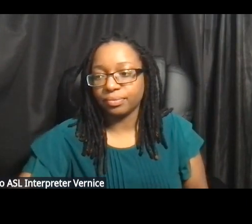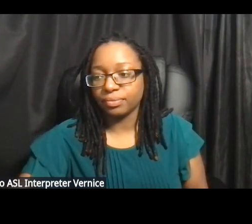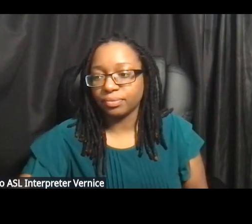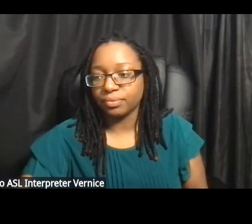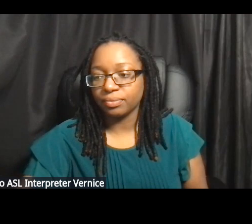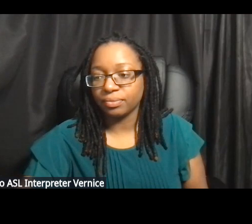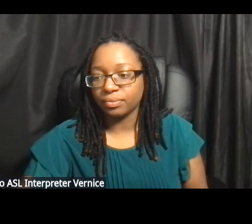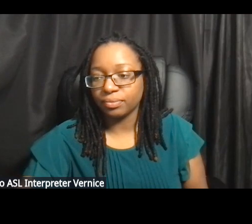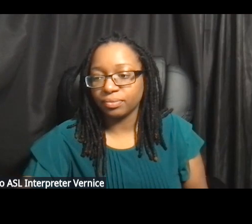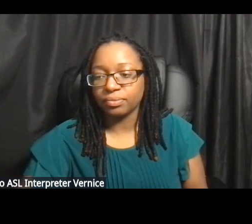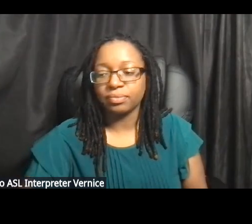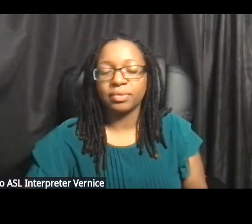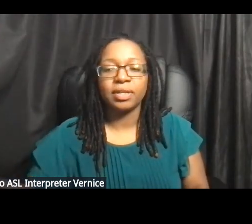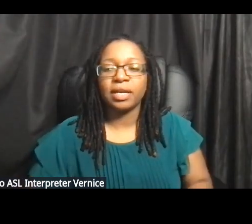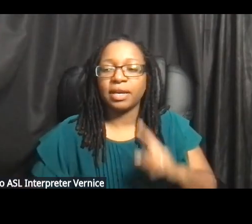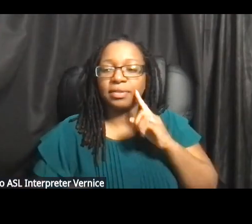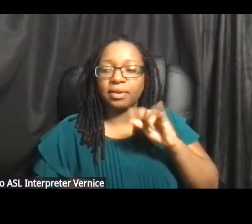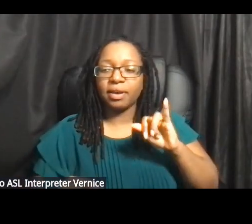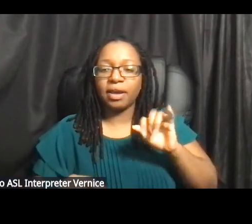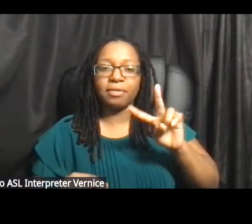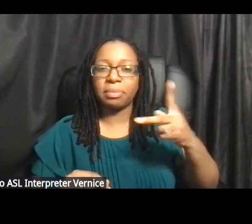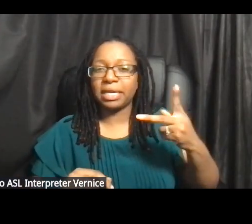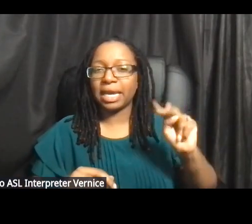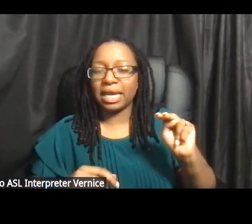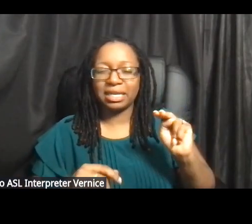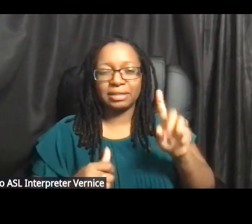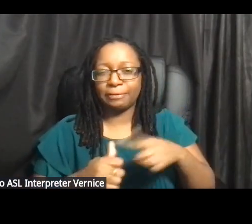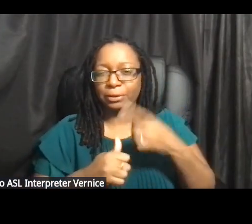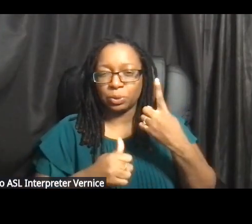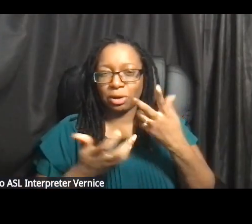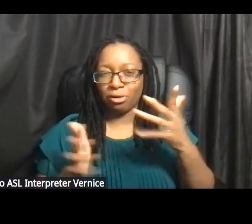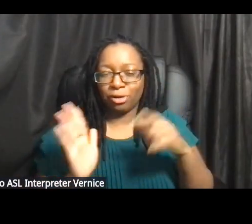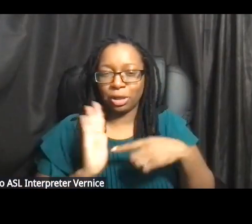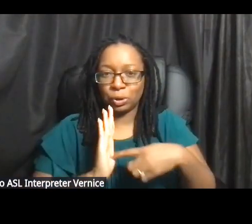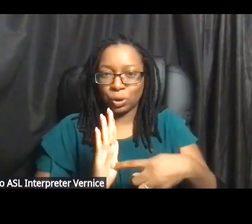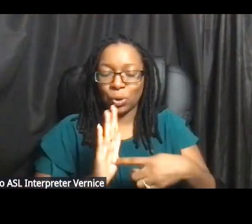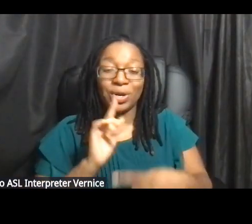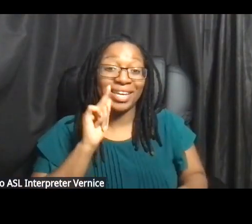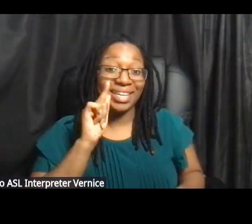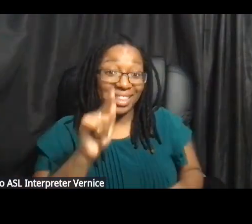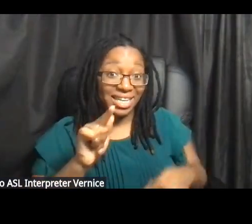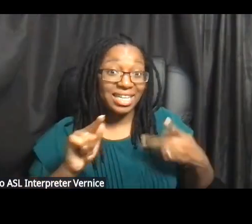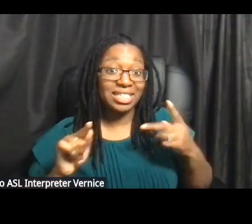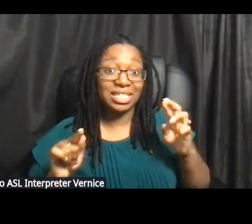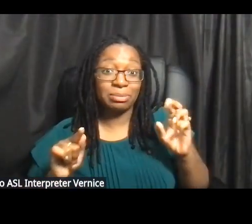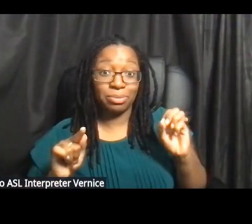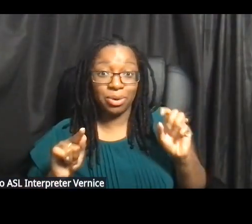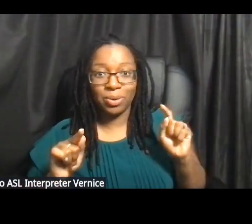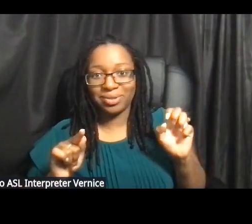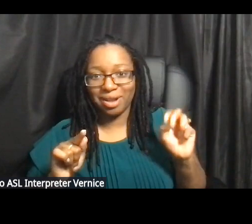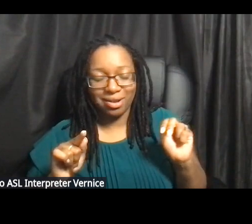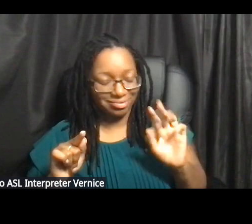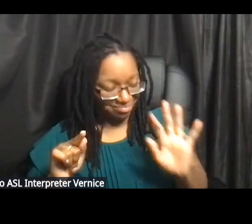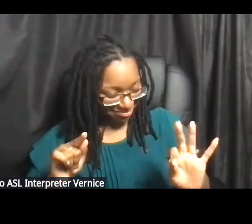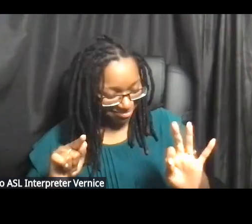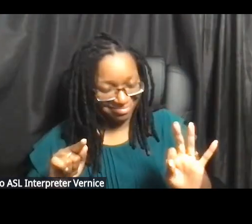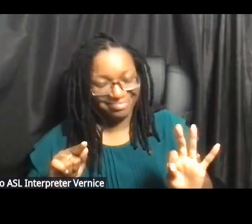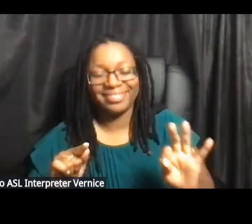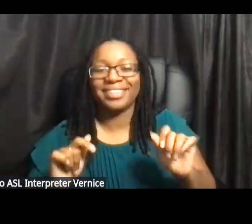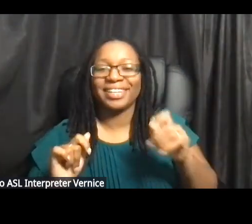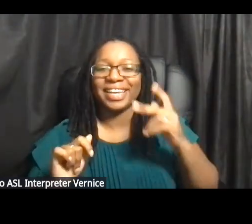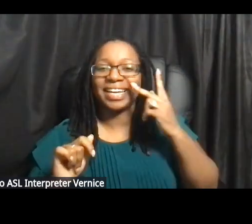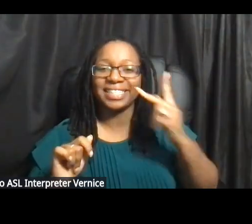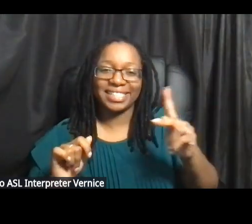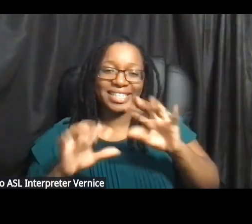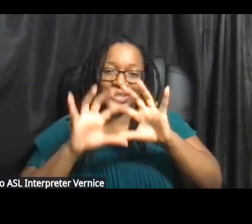IVPN is the first one I showed you. My bad. This one is Proton. Here we go. So yes, you can see in the map of the world where